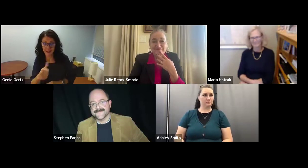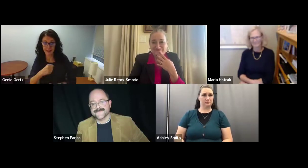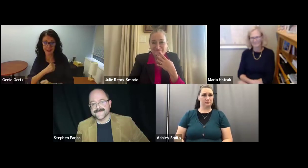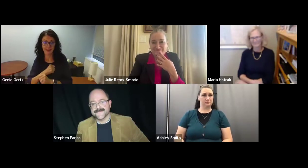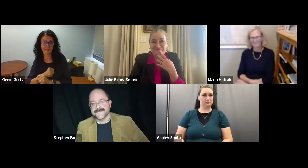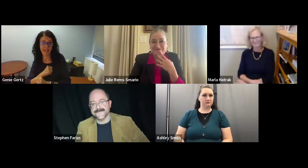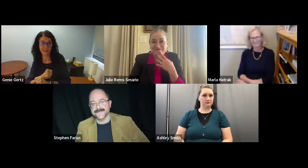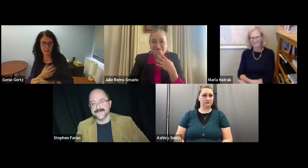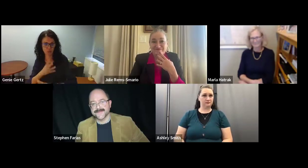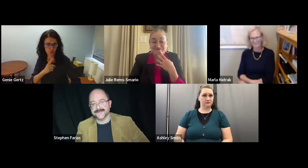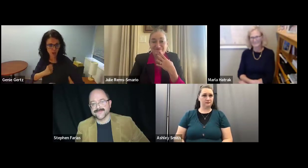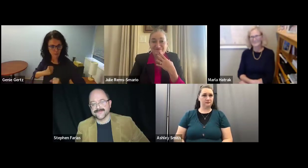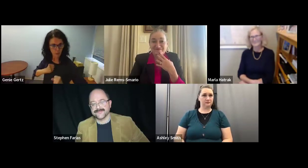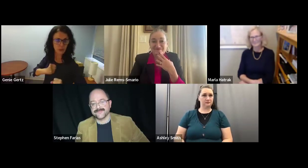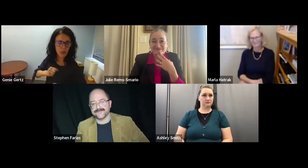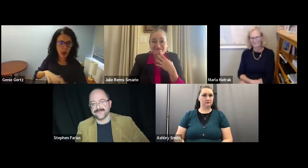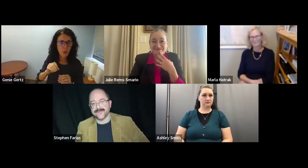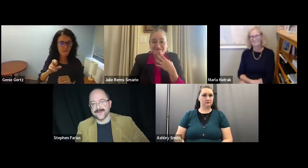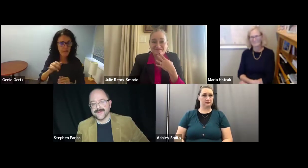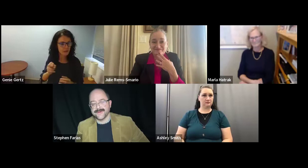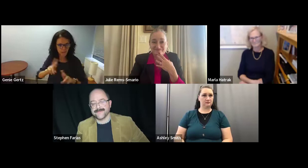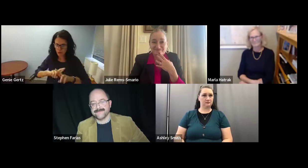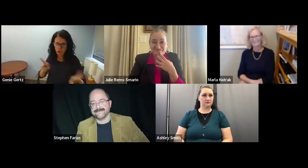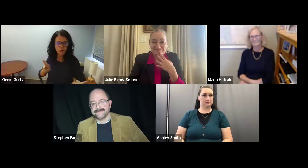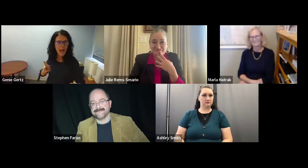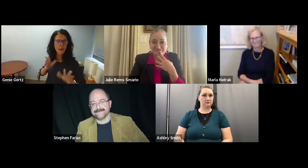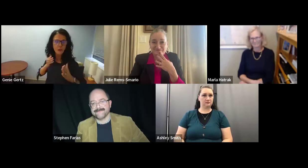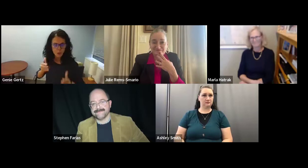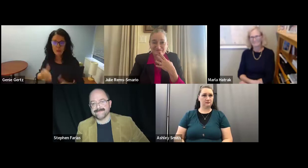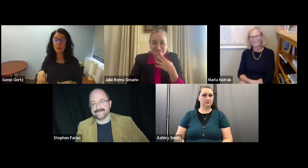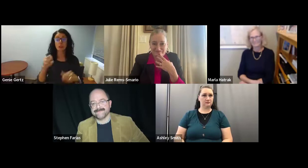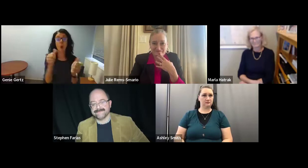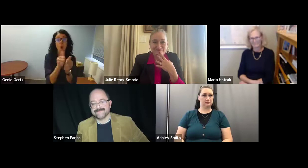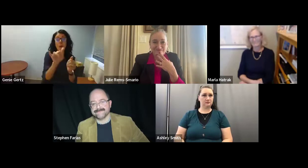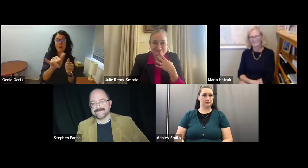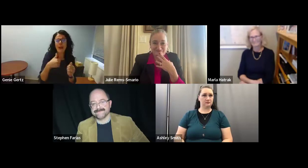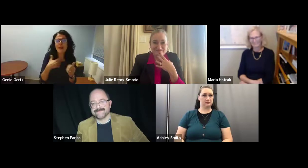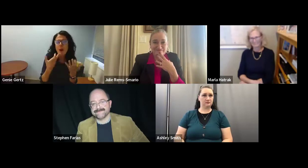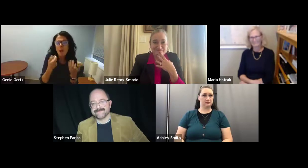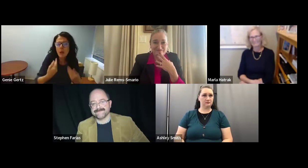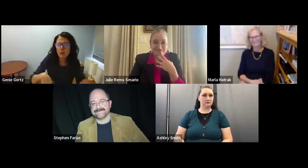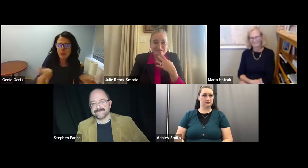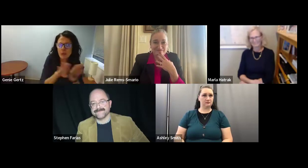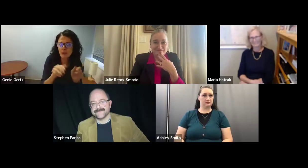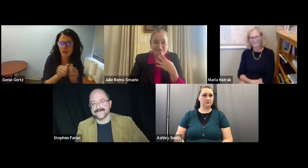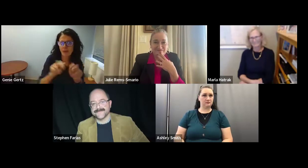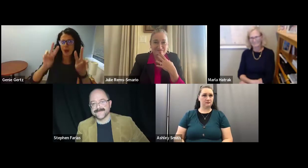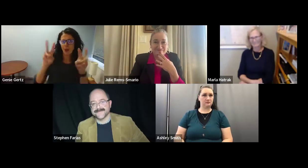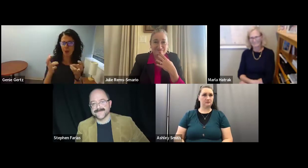very offensive, not defensive, right? We need to be ready to defend our rights when they are